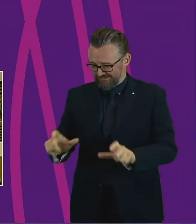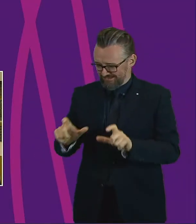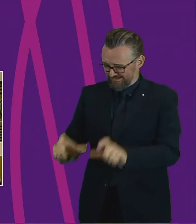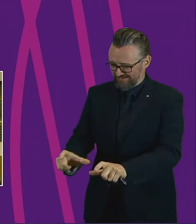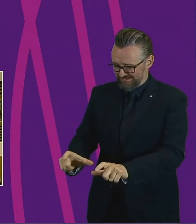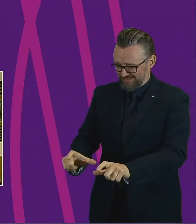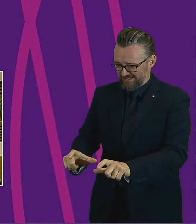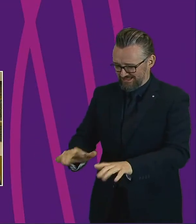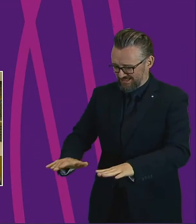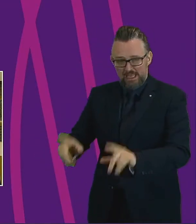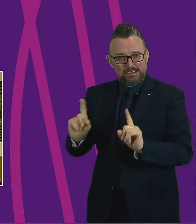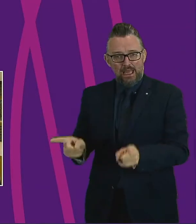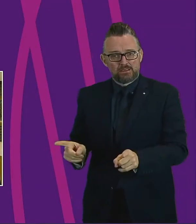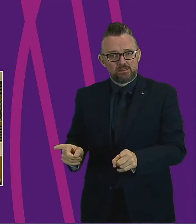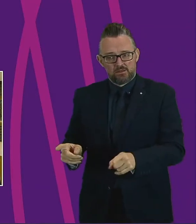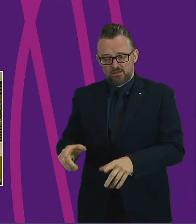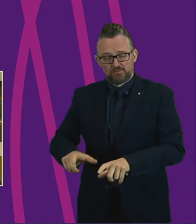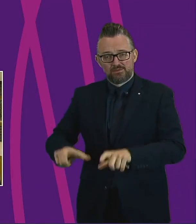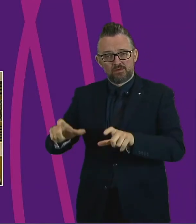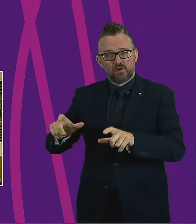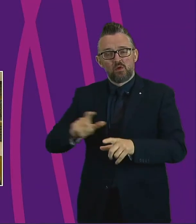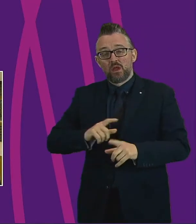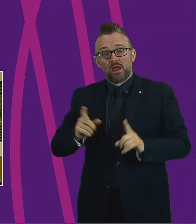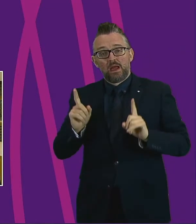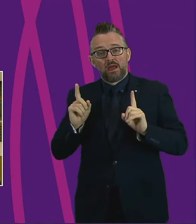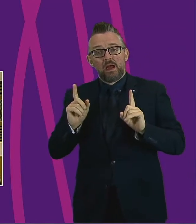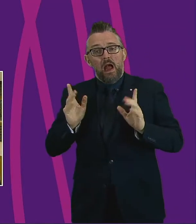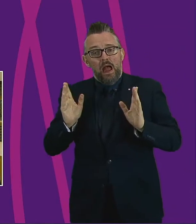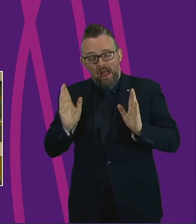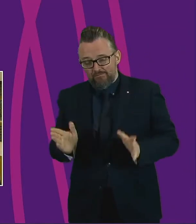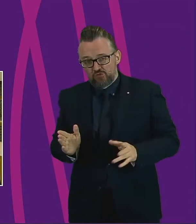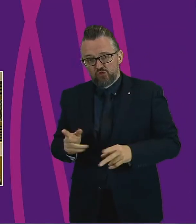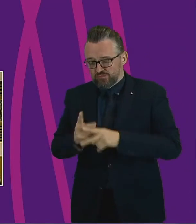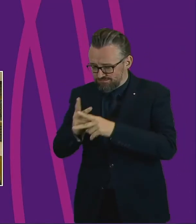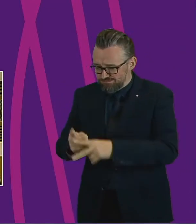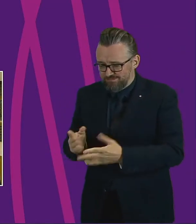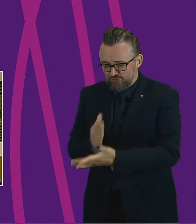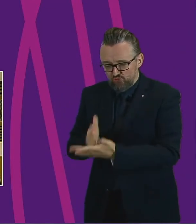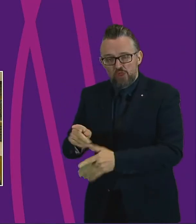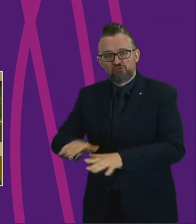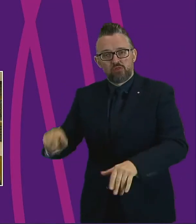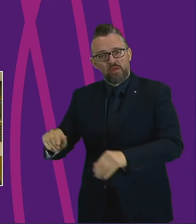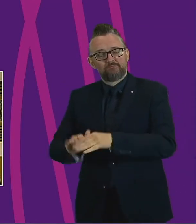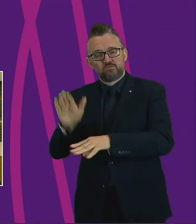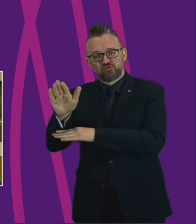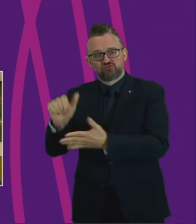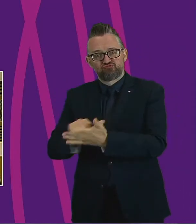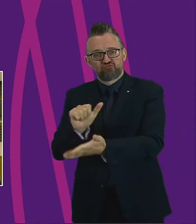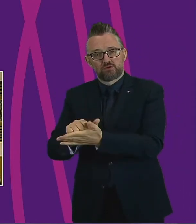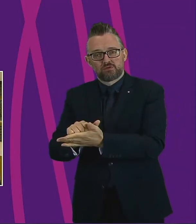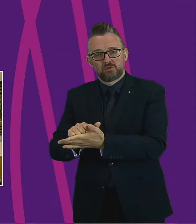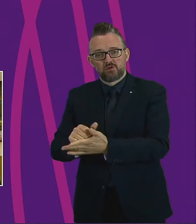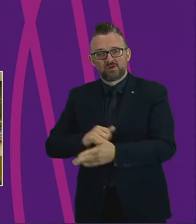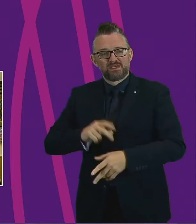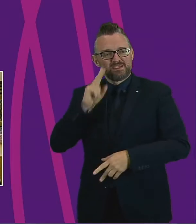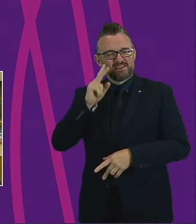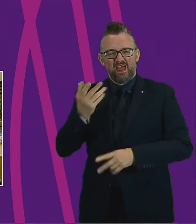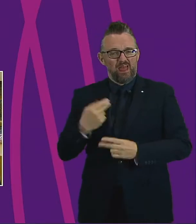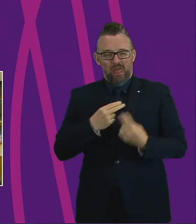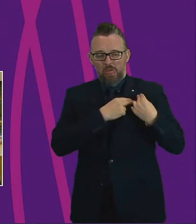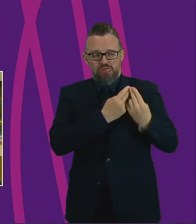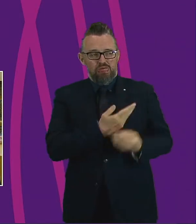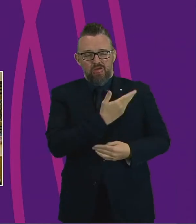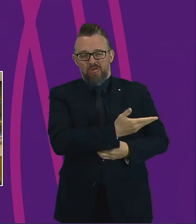I agree, we must not put a price tag on our children's future. So far, what we've seen are half measures, buck passing,